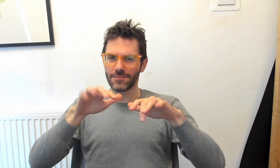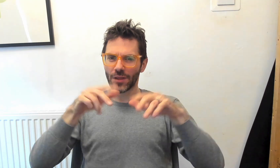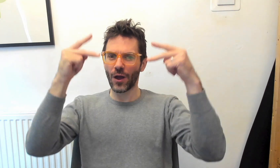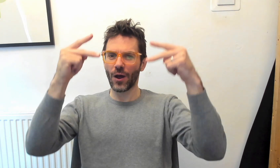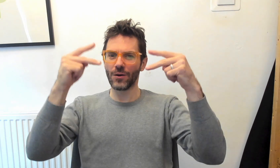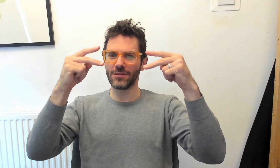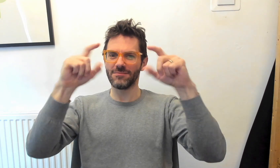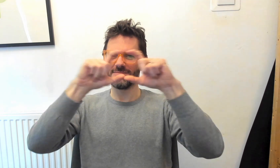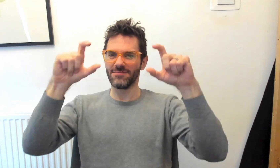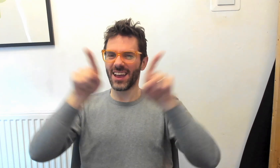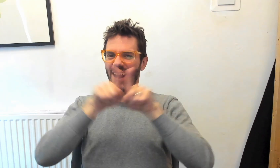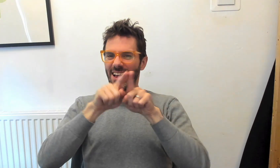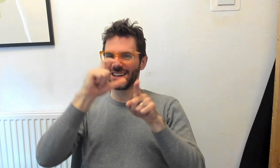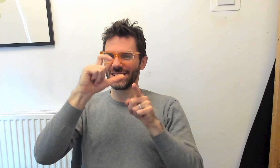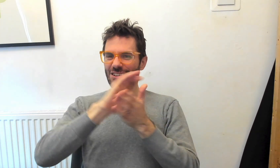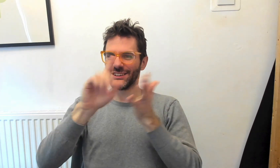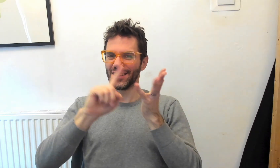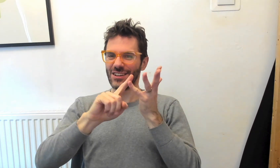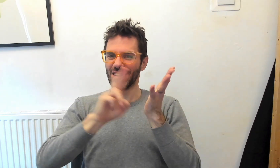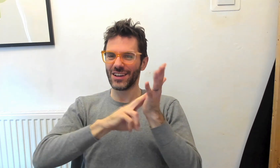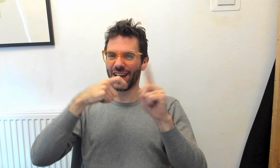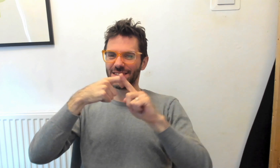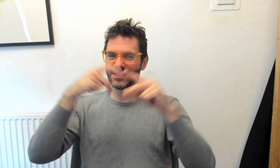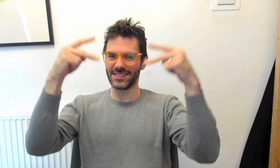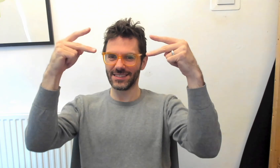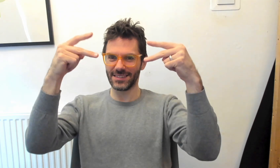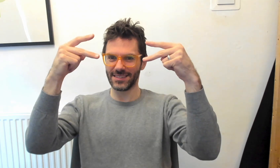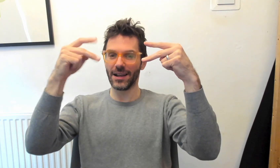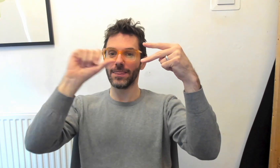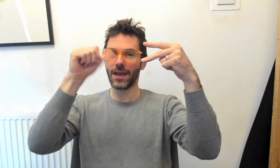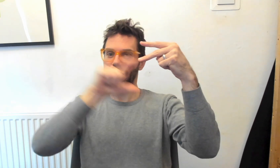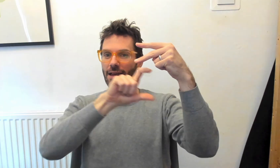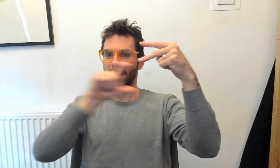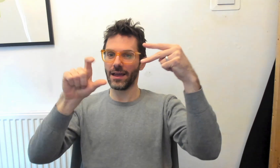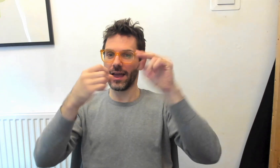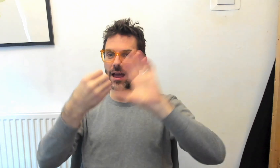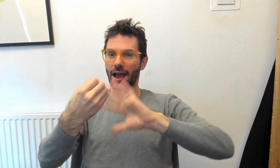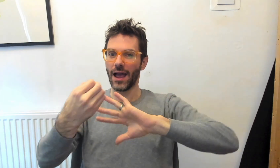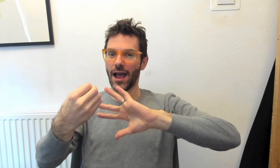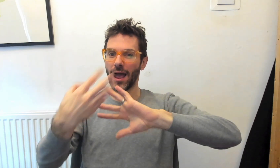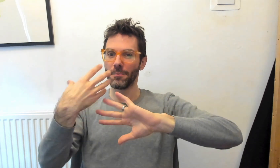and it allows you to write chunks of code and then see its